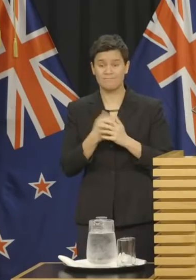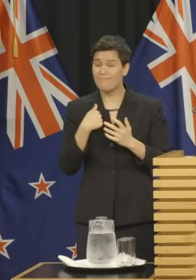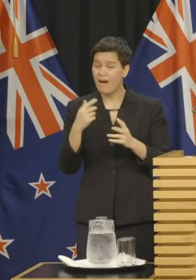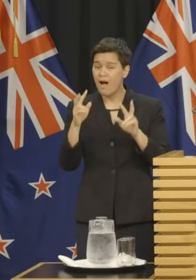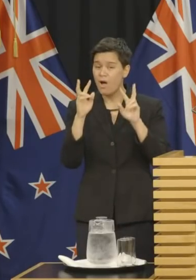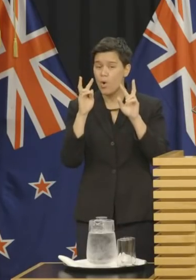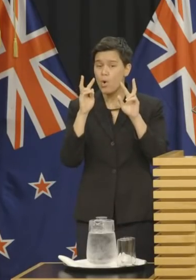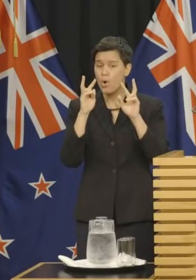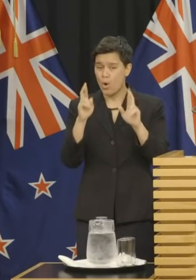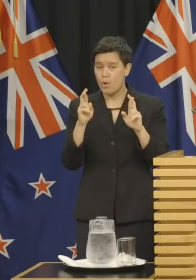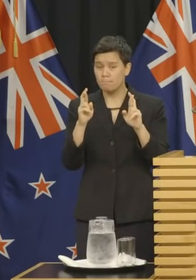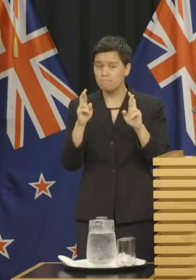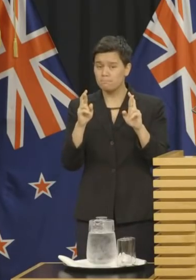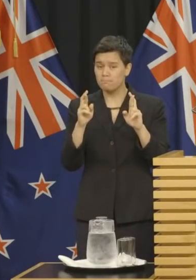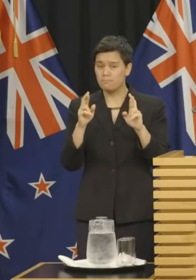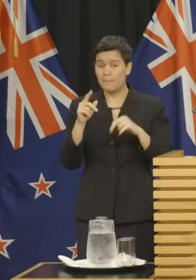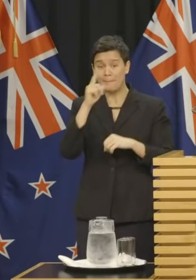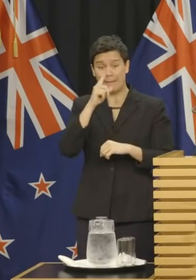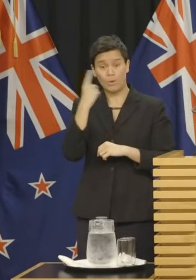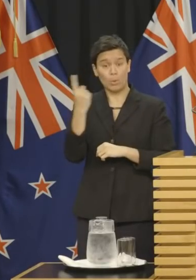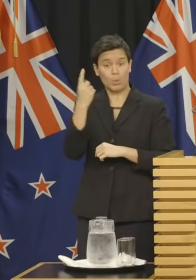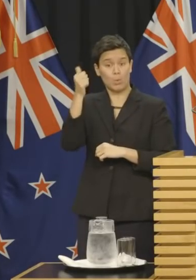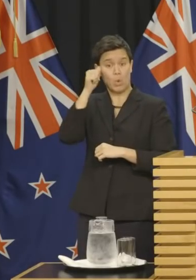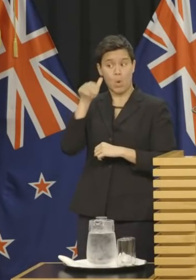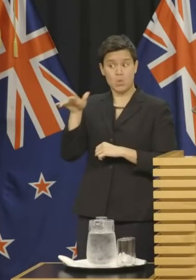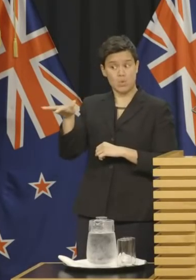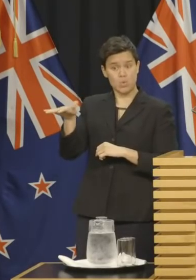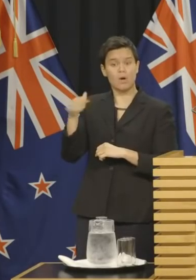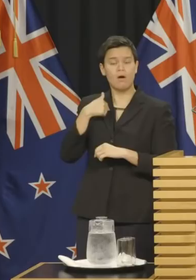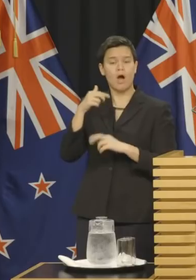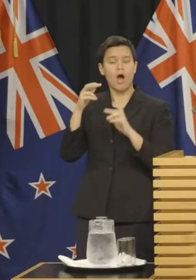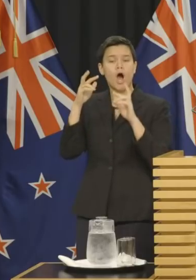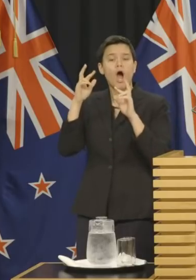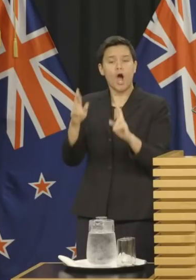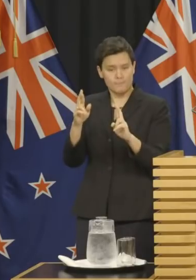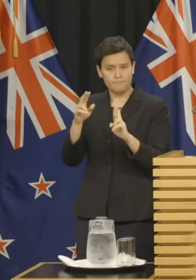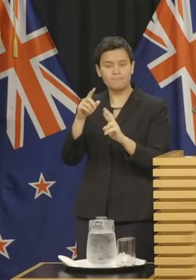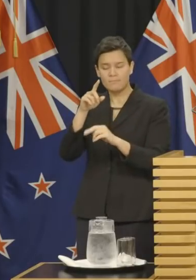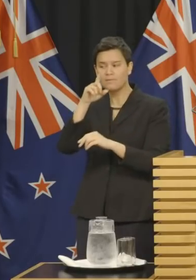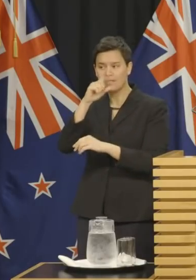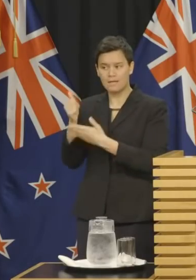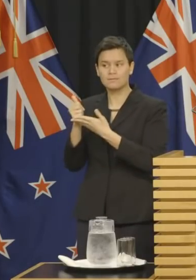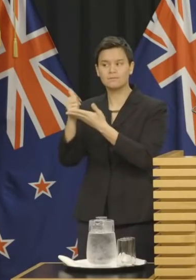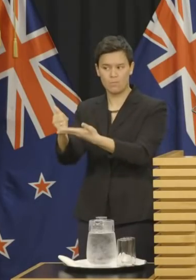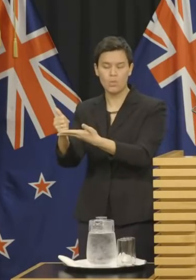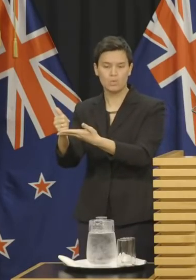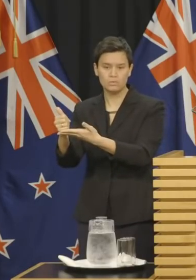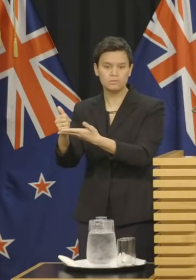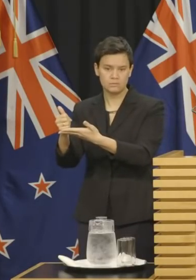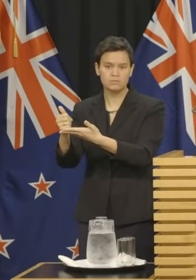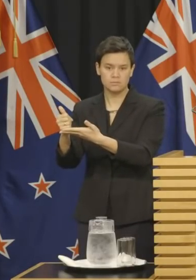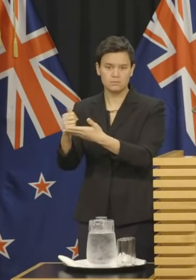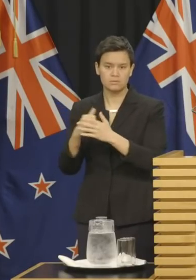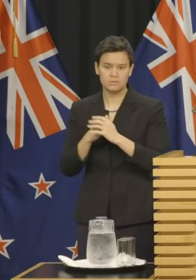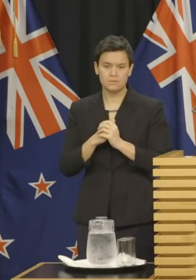hope, that those who are familiar with the circumstances will reach out in that way. I again want to be cautious